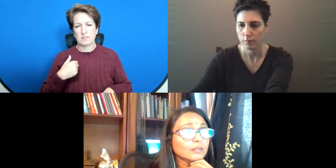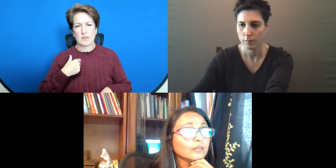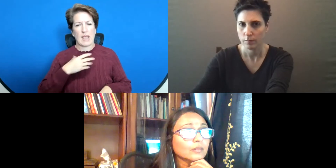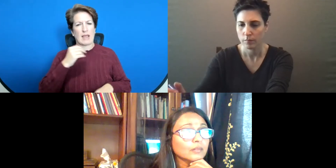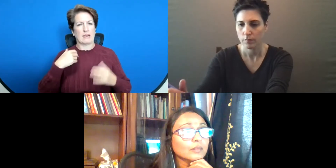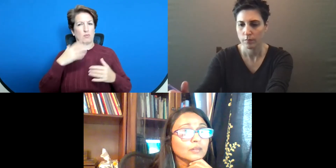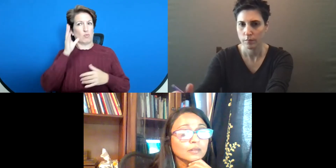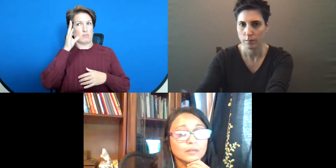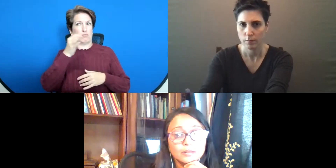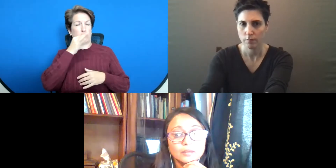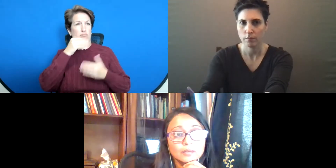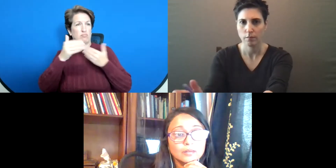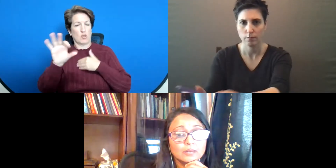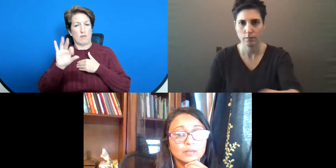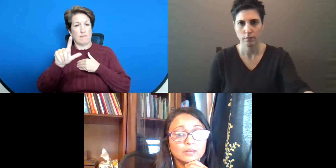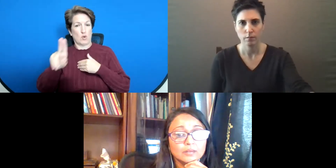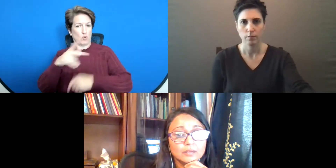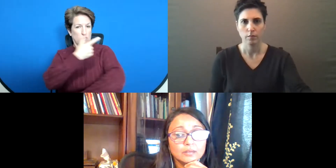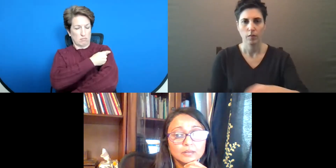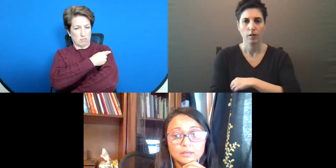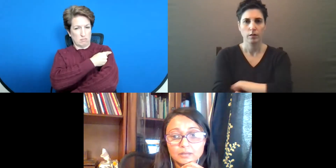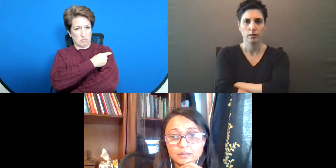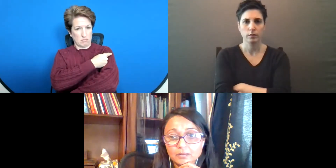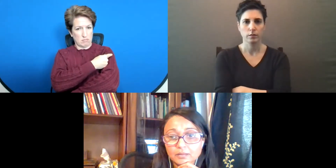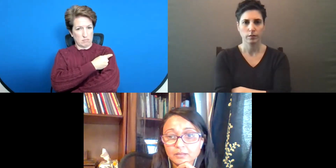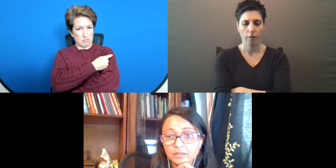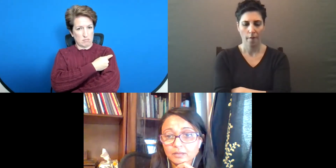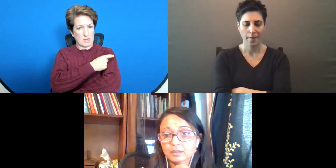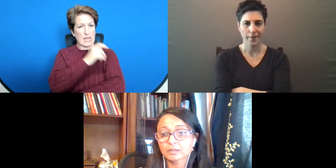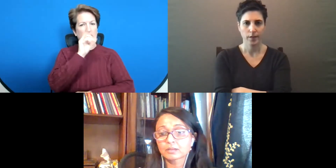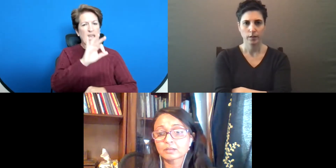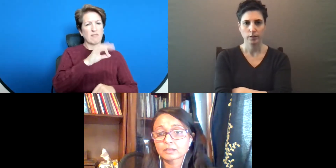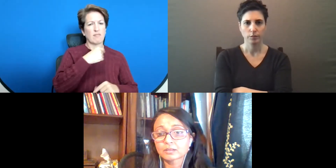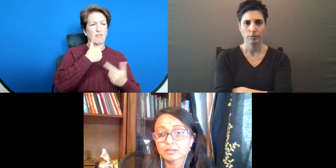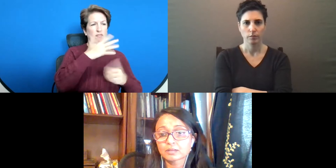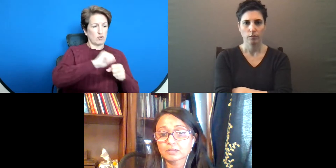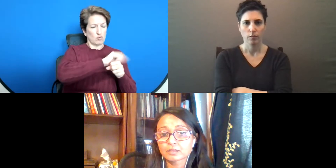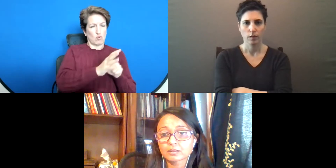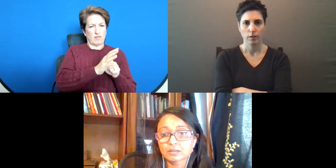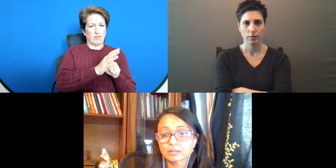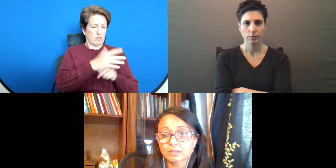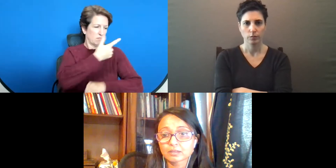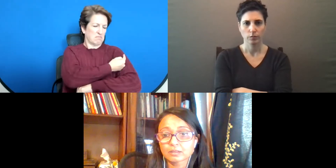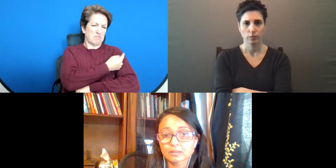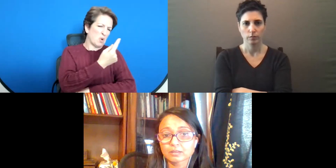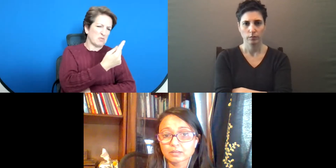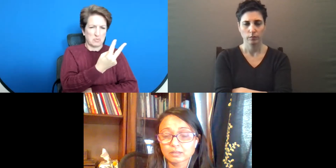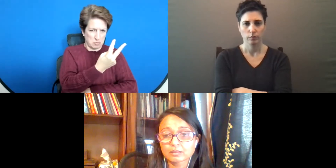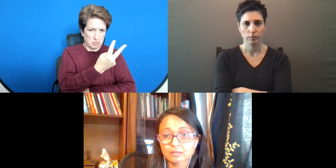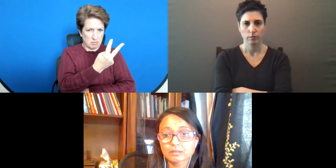vaccine. So will there be any restrictions for people with one or both doses of the vaccine to receive the flu